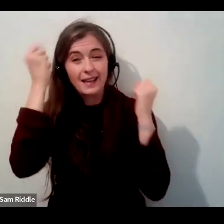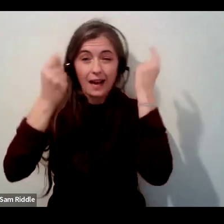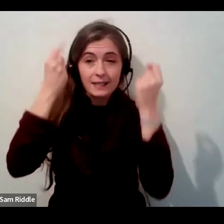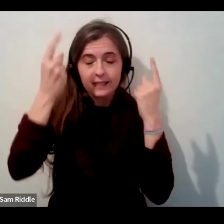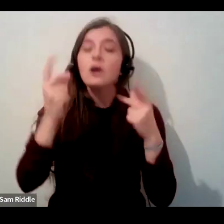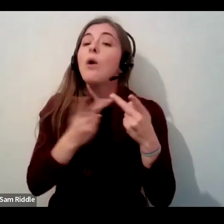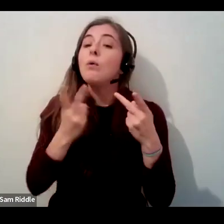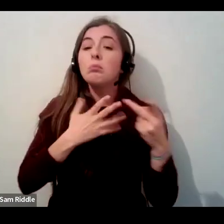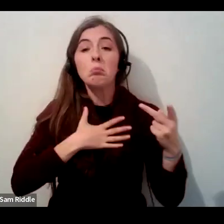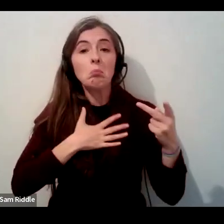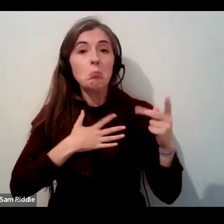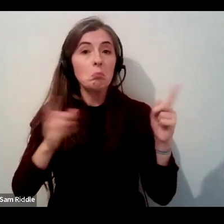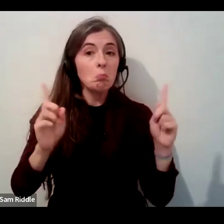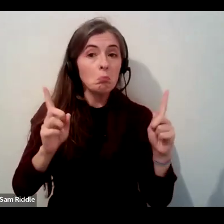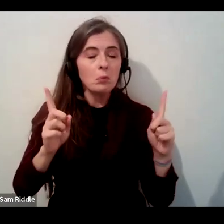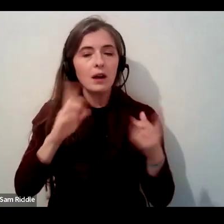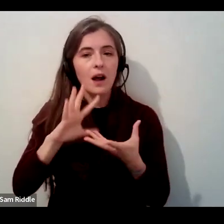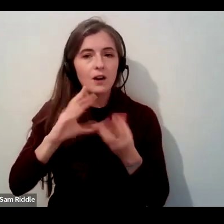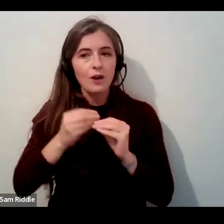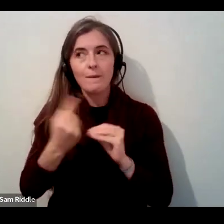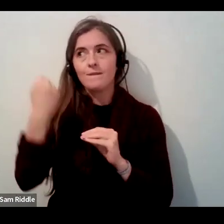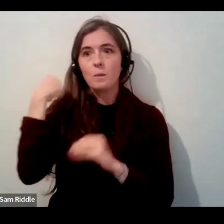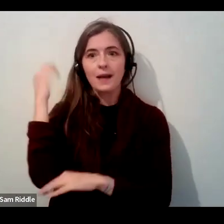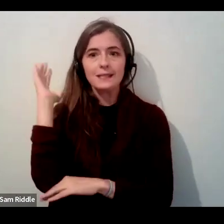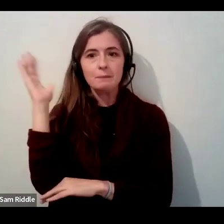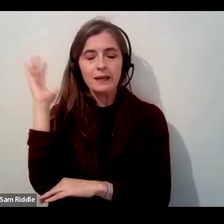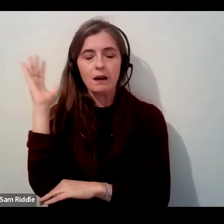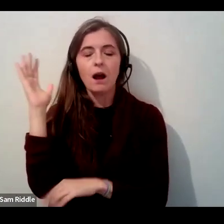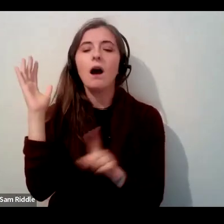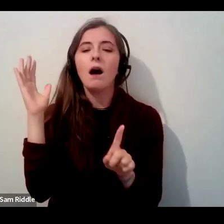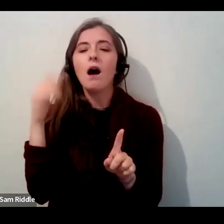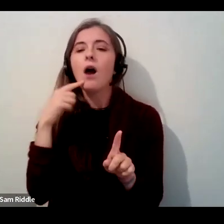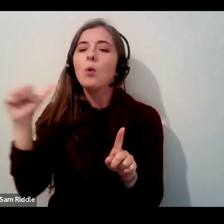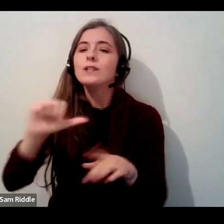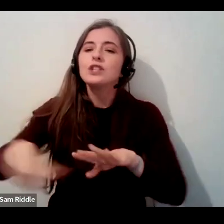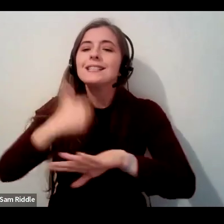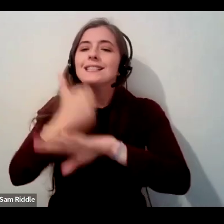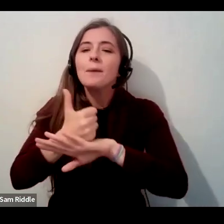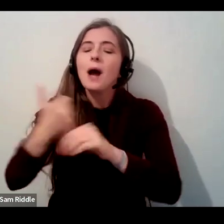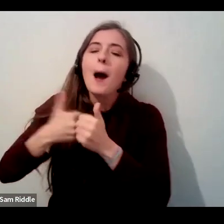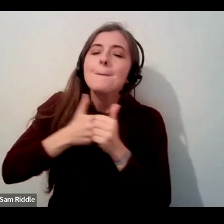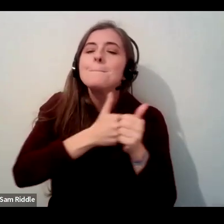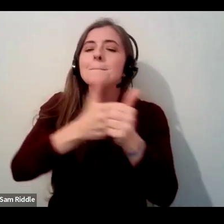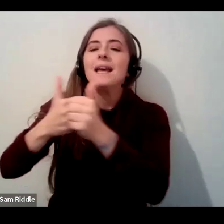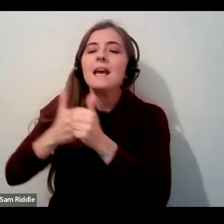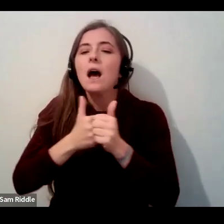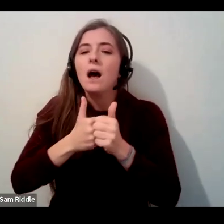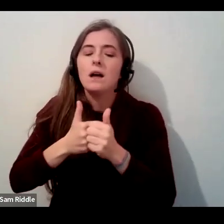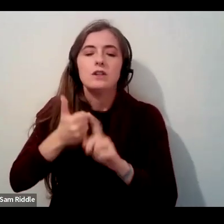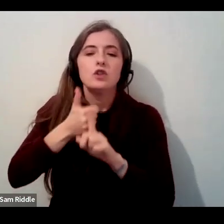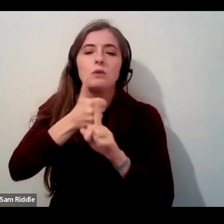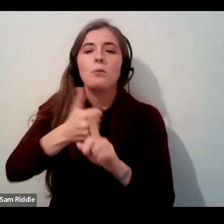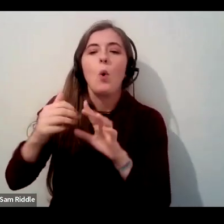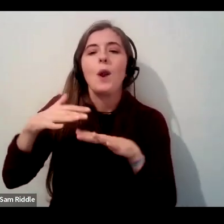also quite like the idea, what I came up from the last speaker was, I think we should establish a peer support, a support